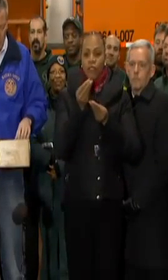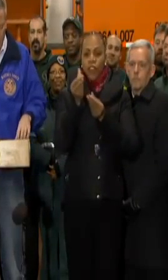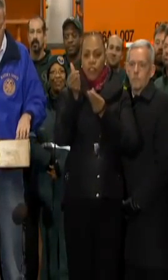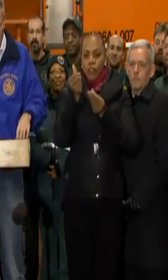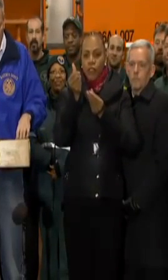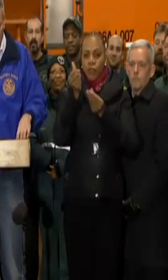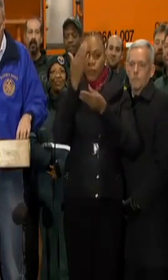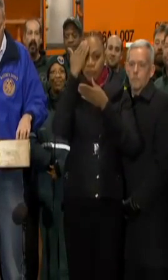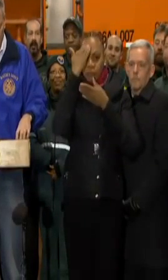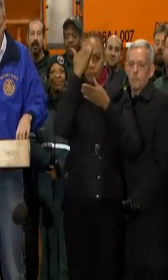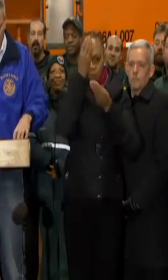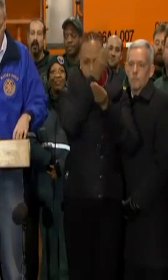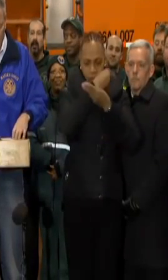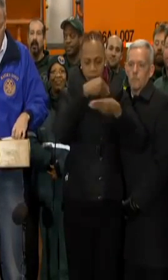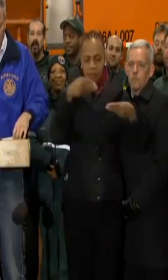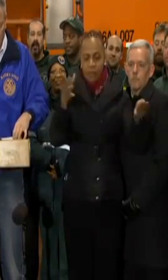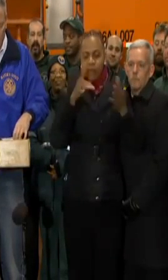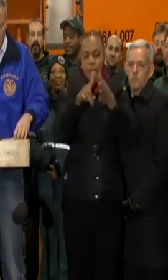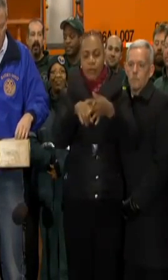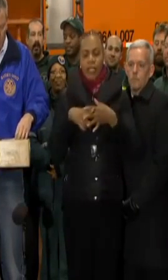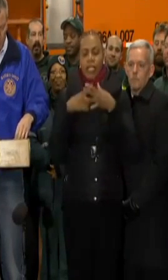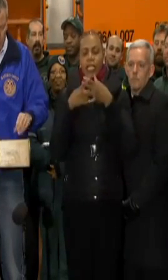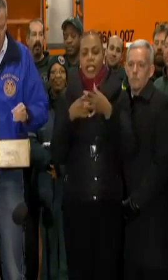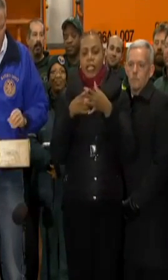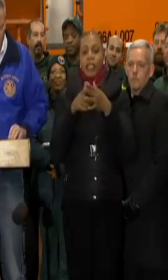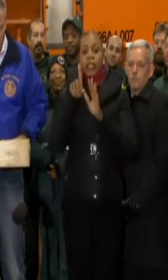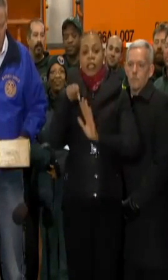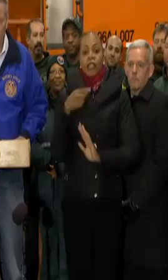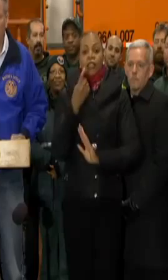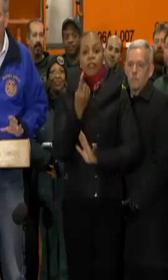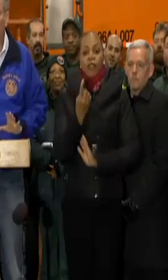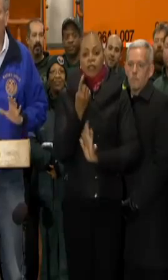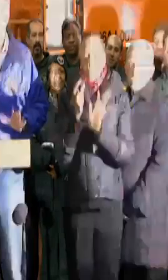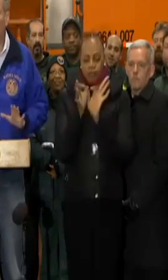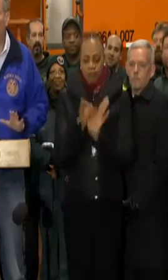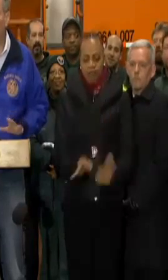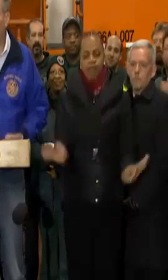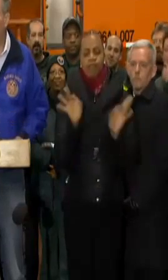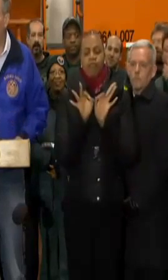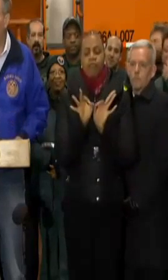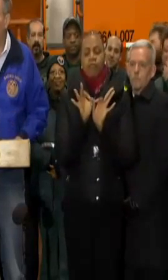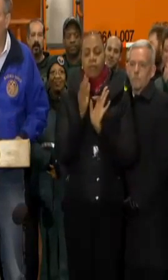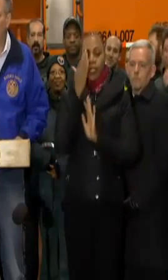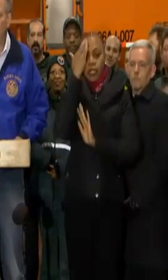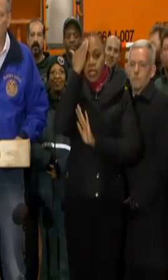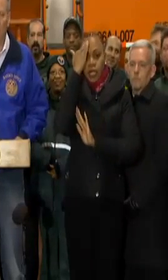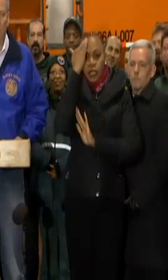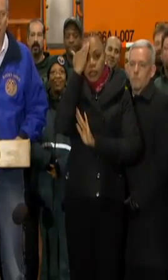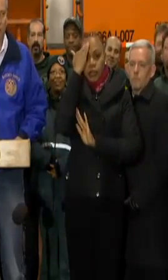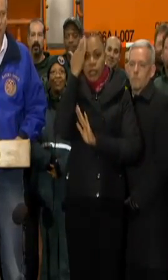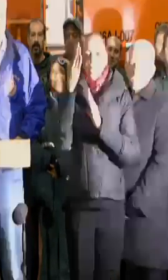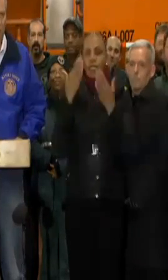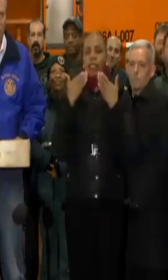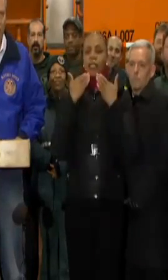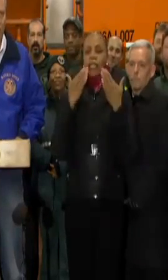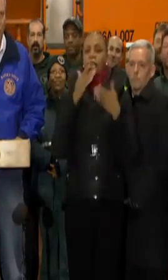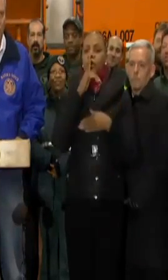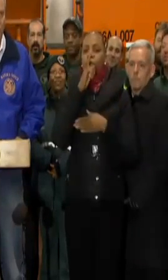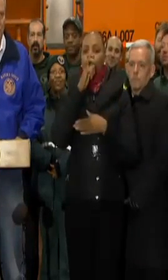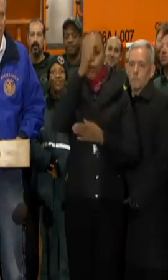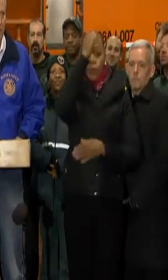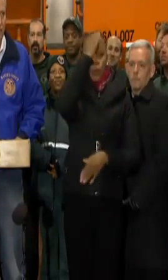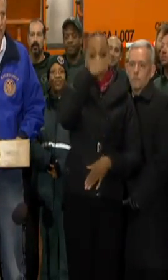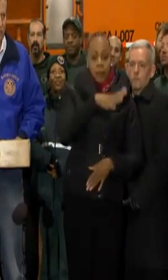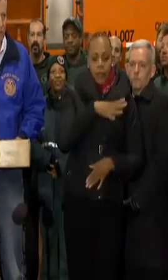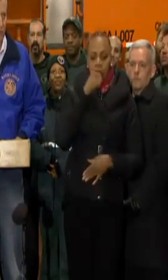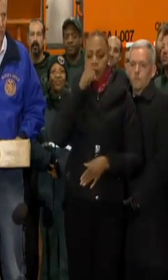to make at the beginning. And the first and the most important acknowledgment is to thank the men and women